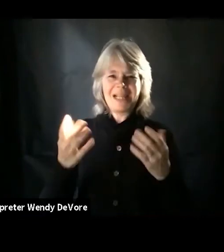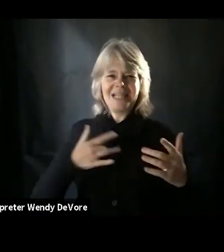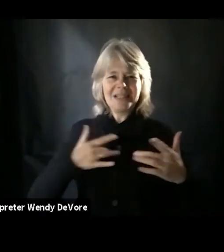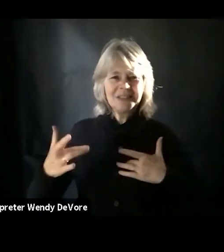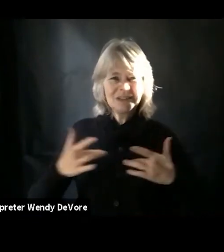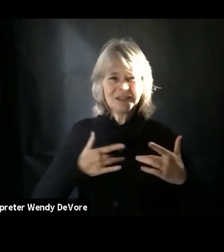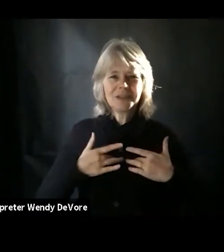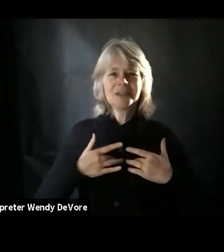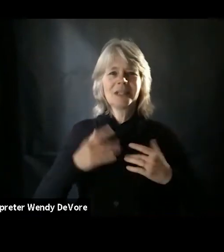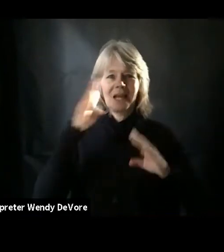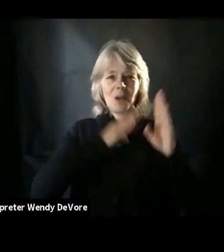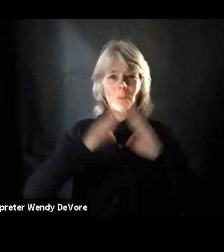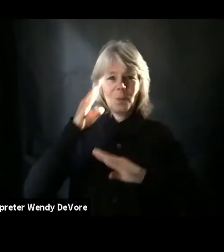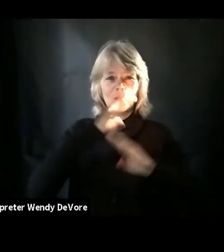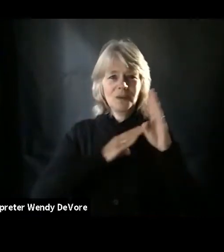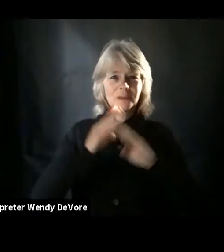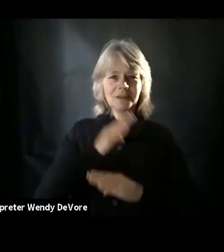concerns,